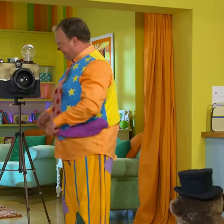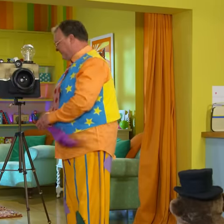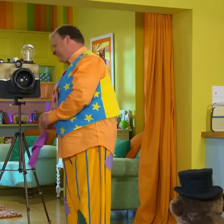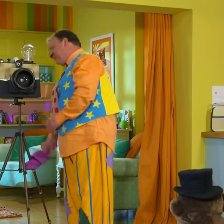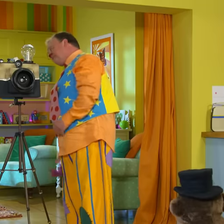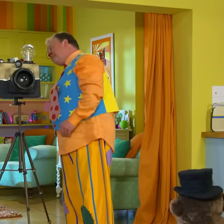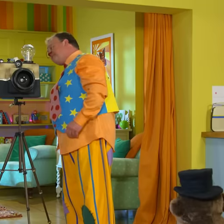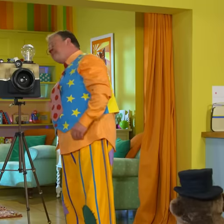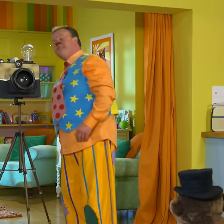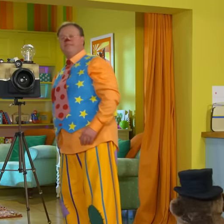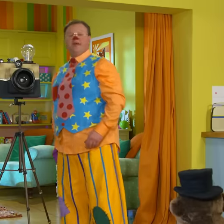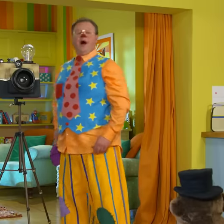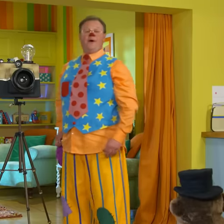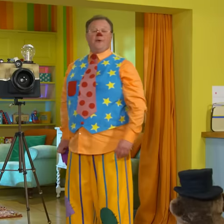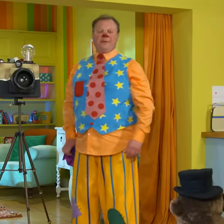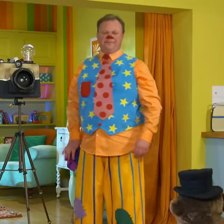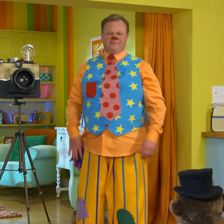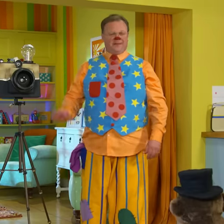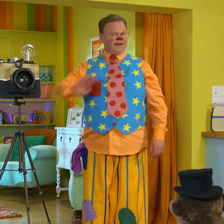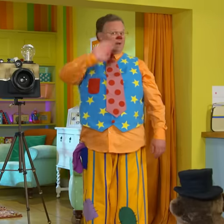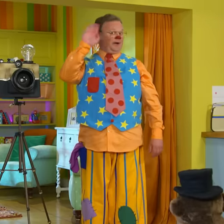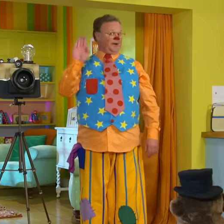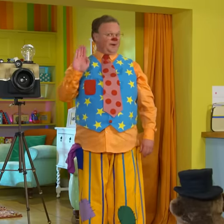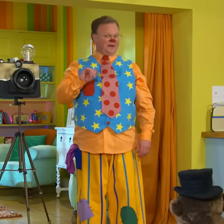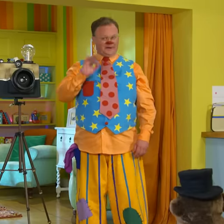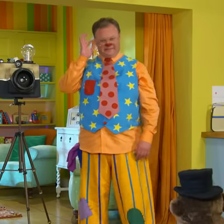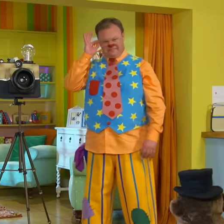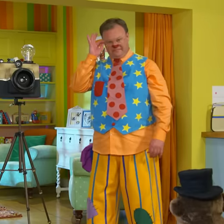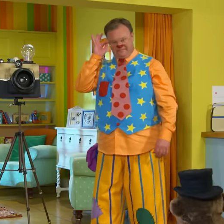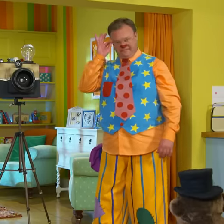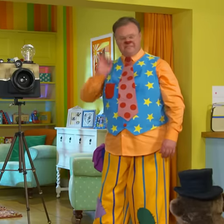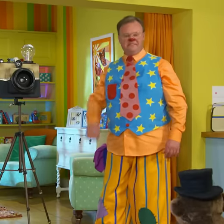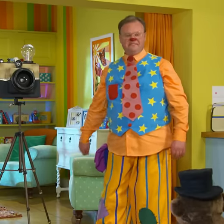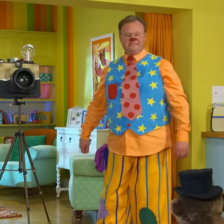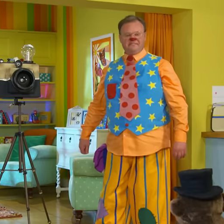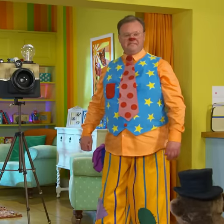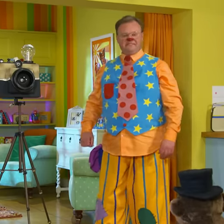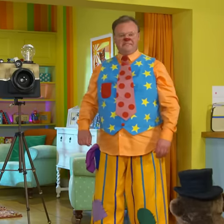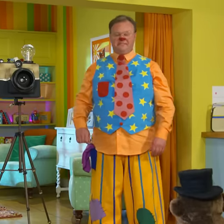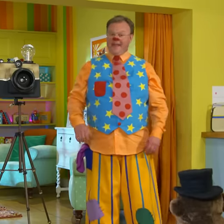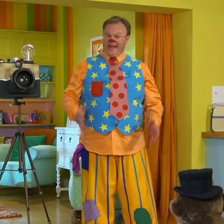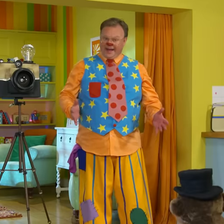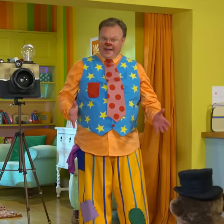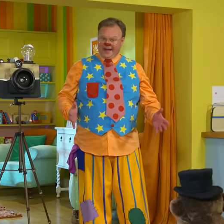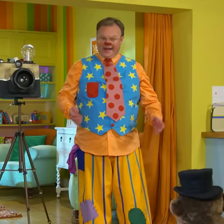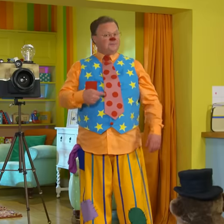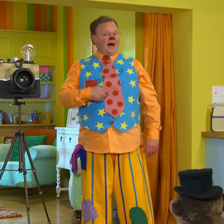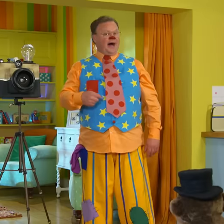Hello, Teacher Tumble. Oh, hello. What are you doing, Teacher Tumble? Ah,